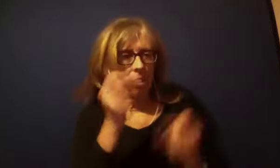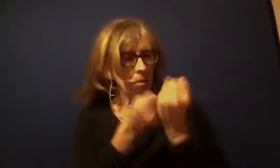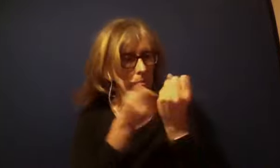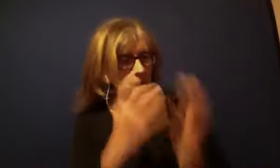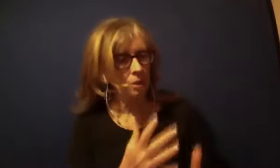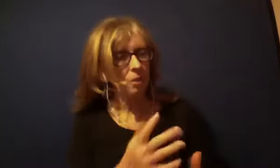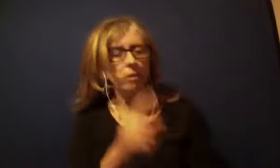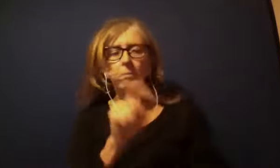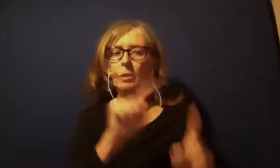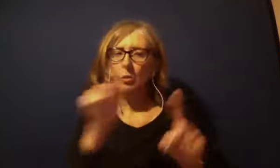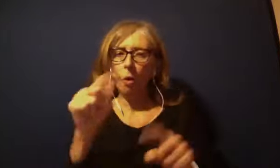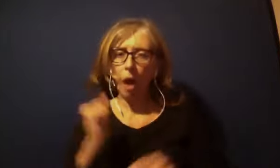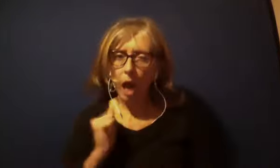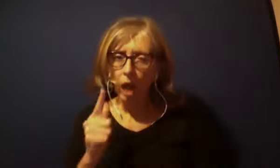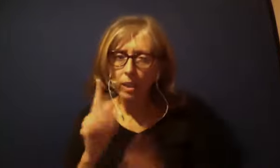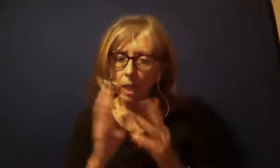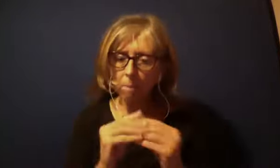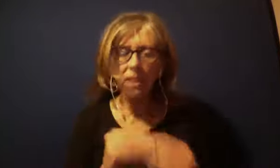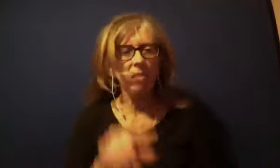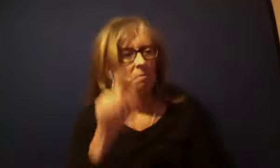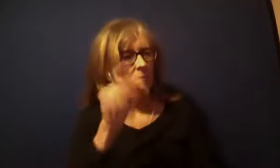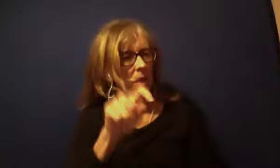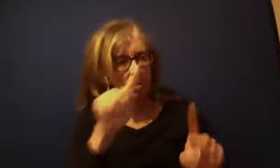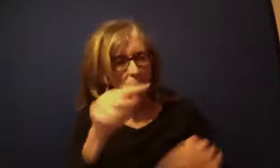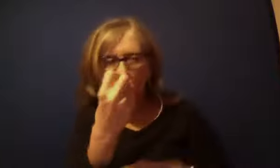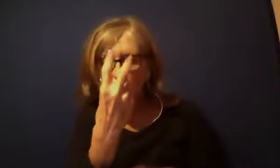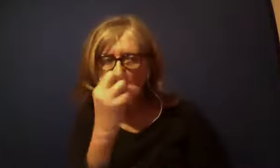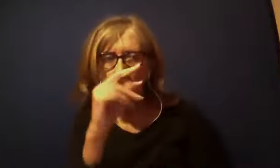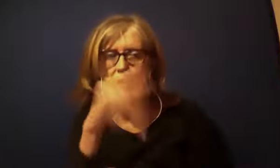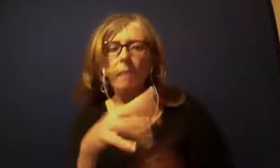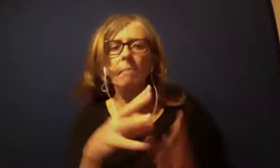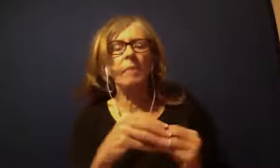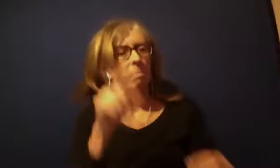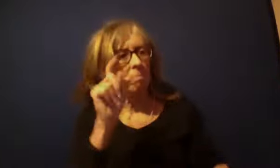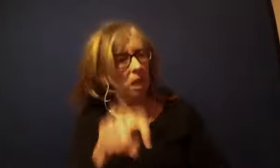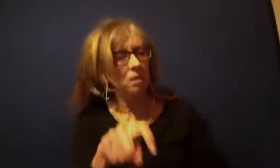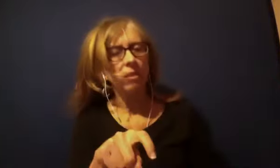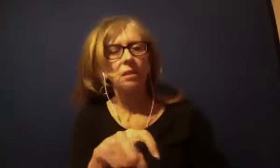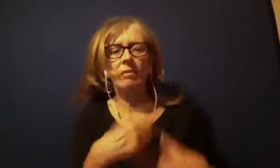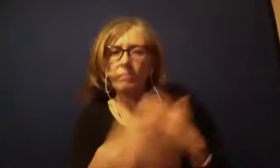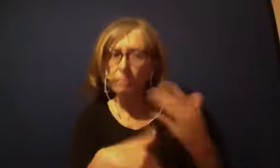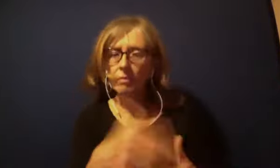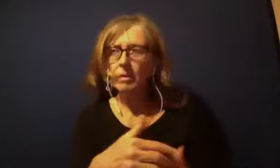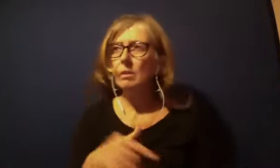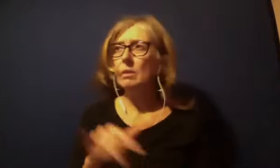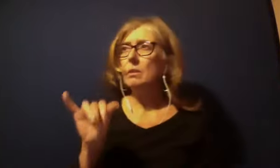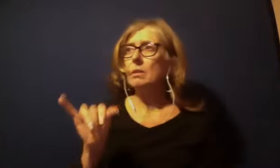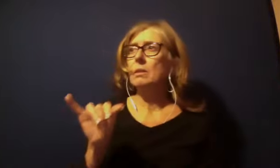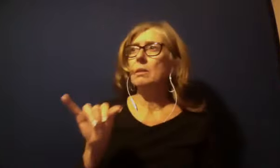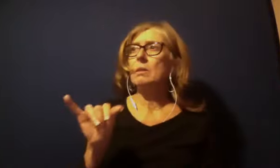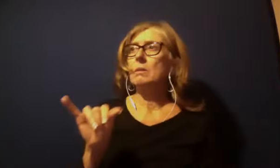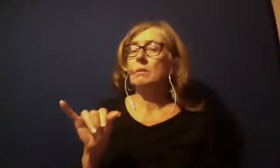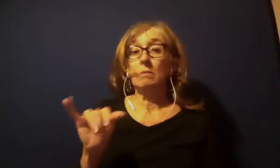You need to go to a variety of other 12-step meetings, and you need to get a sponsor and start doing the program. Somehow I listened to that.